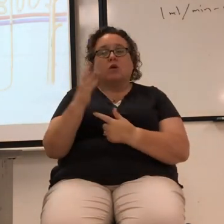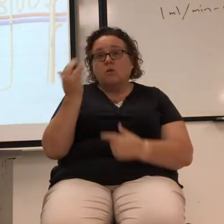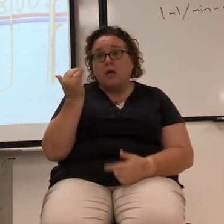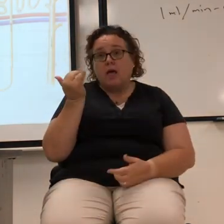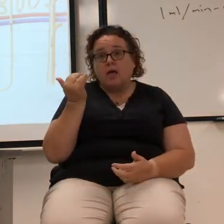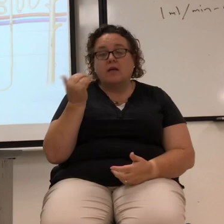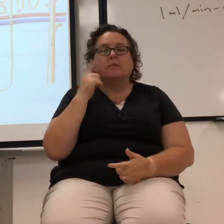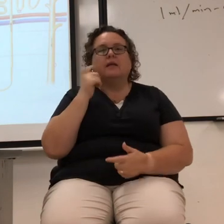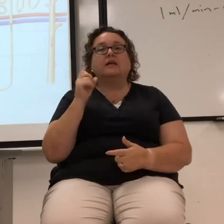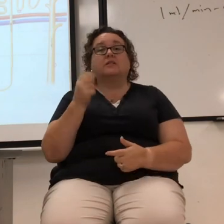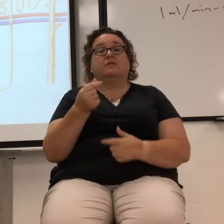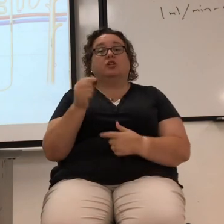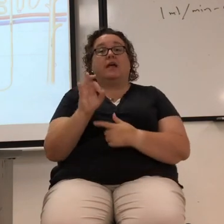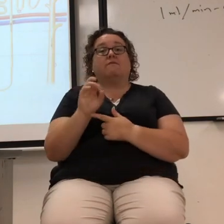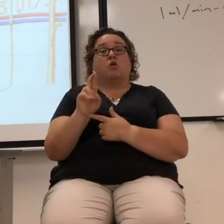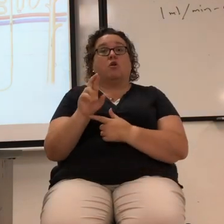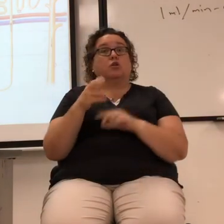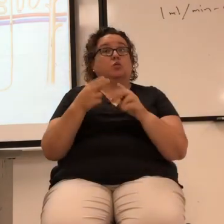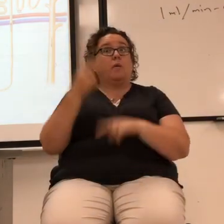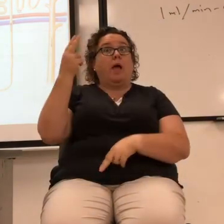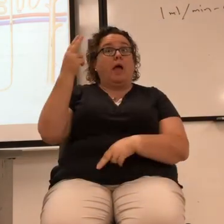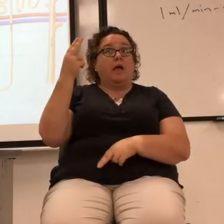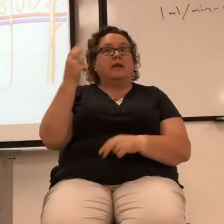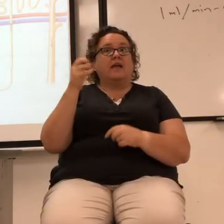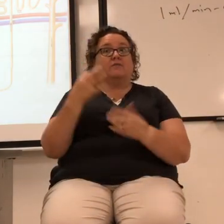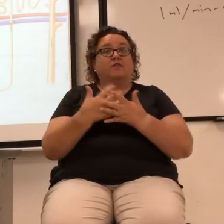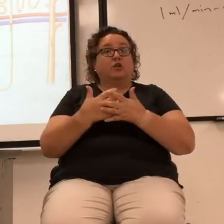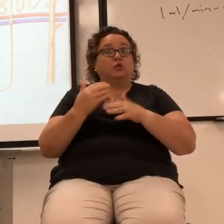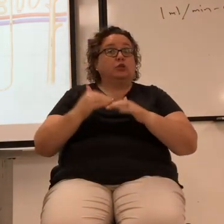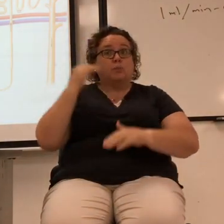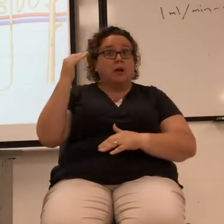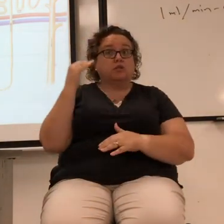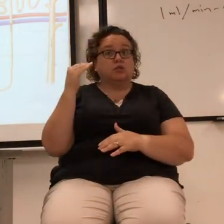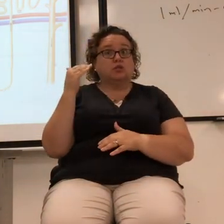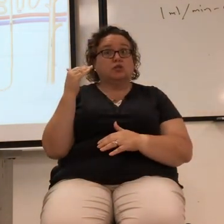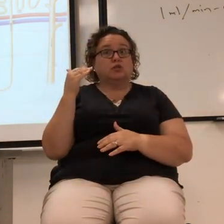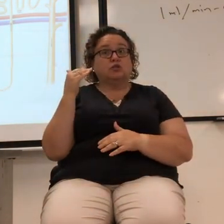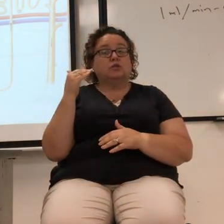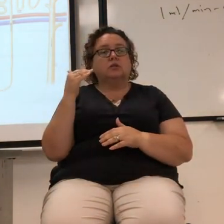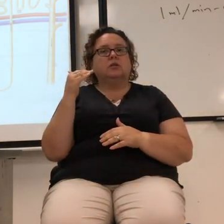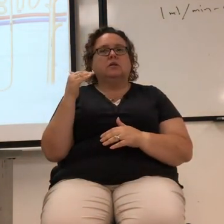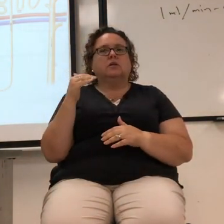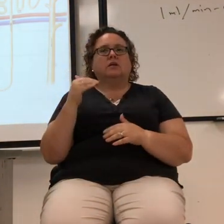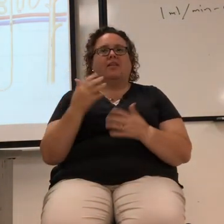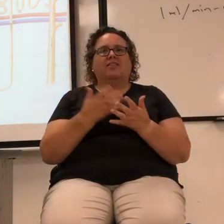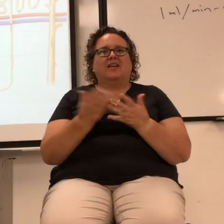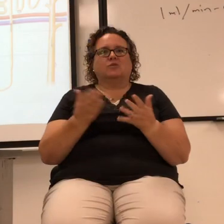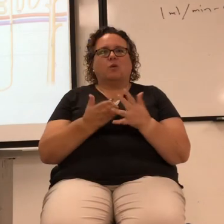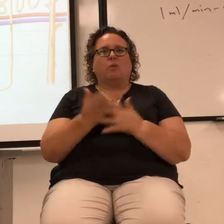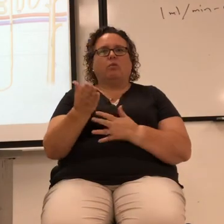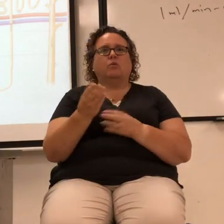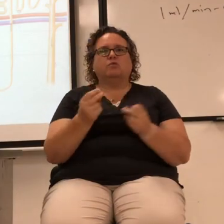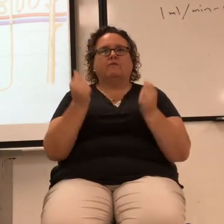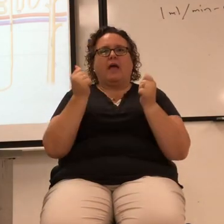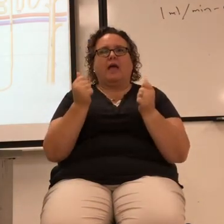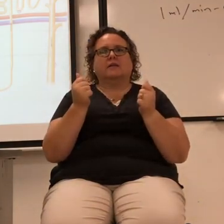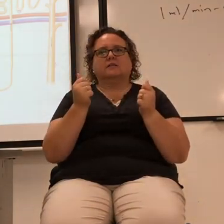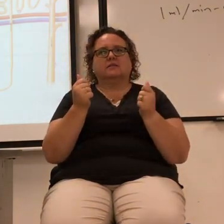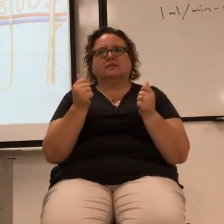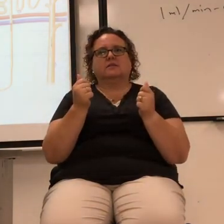that is because if GFR is too high, if you're filtering too much, stuff is going through too fast in the